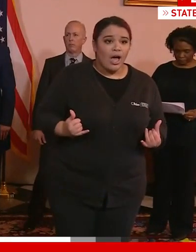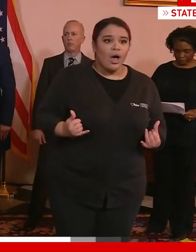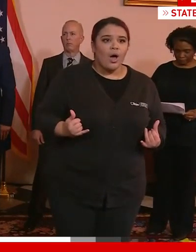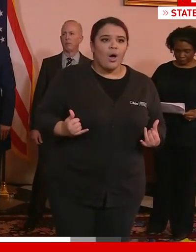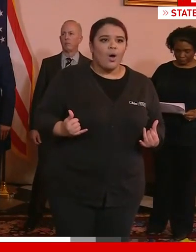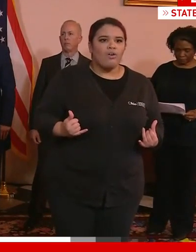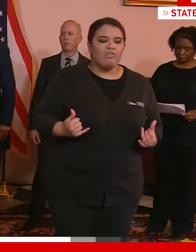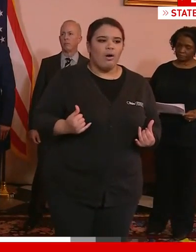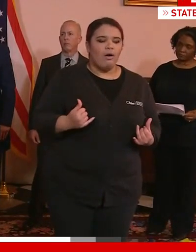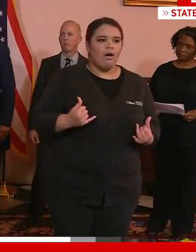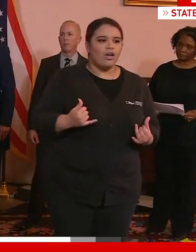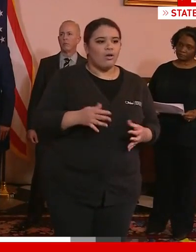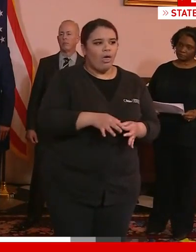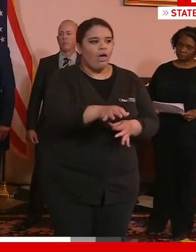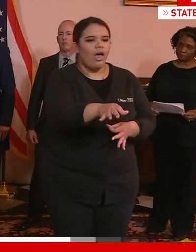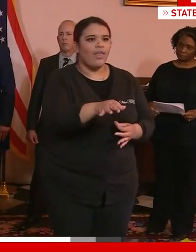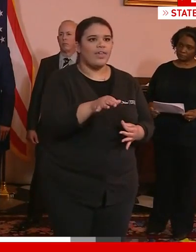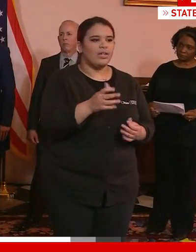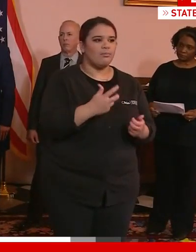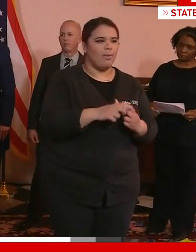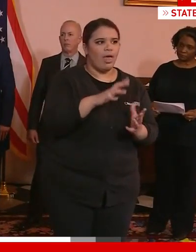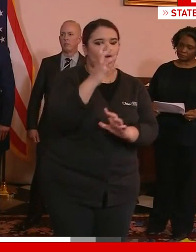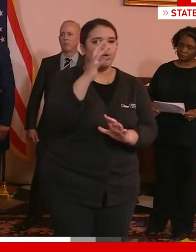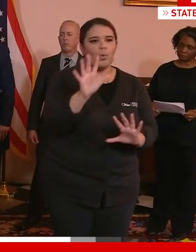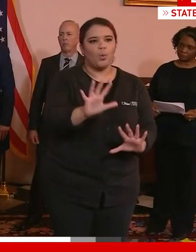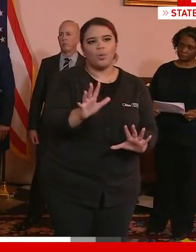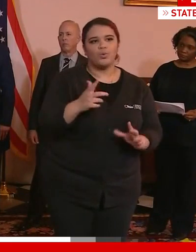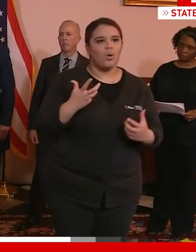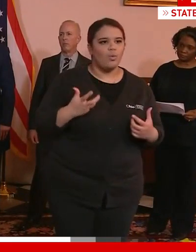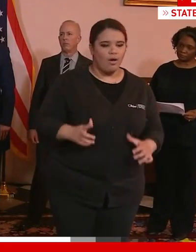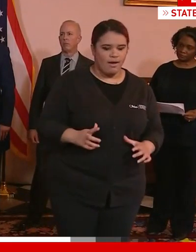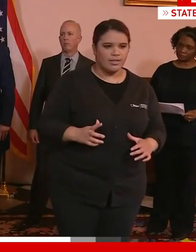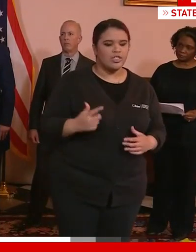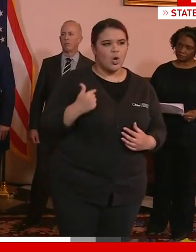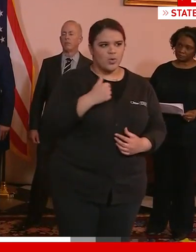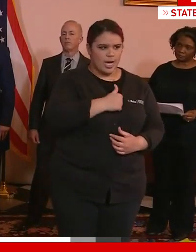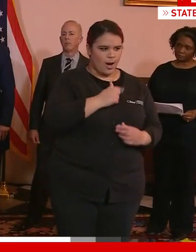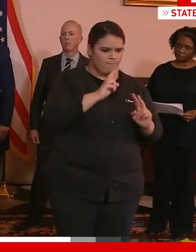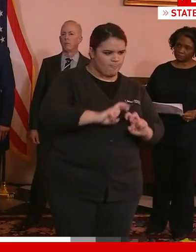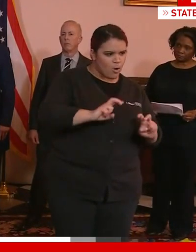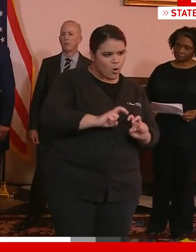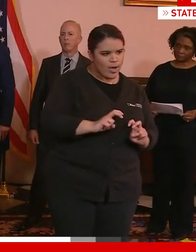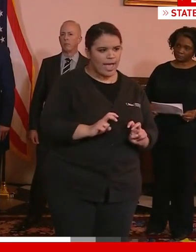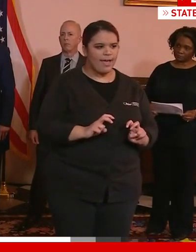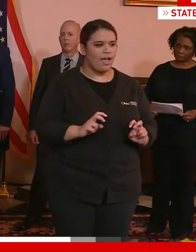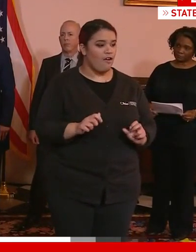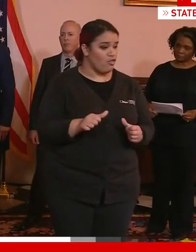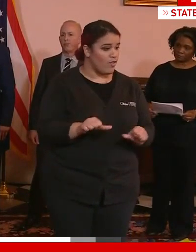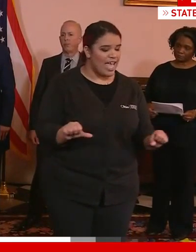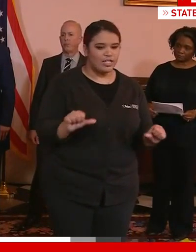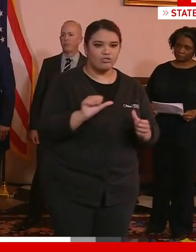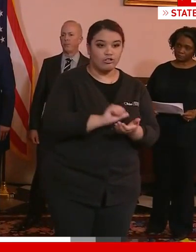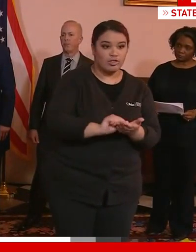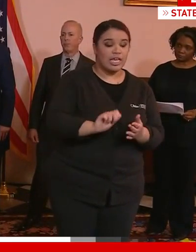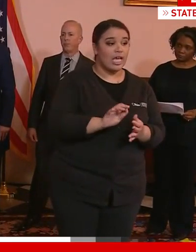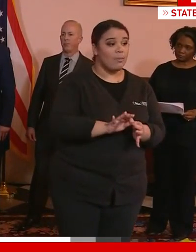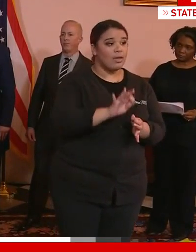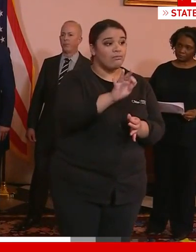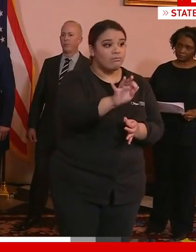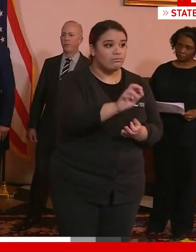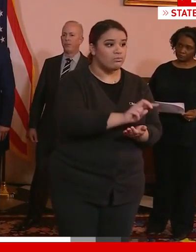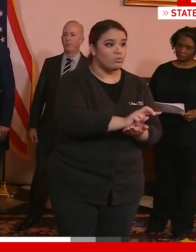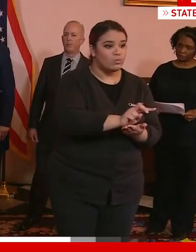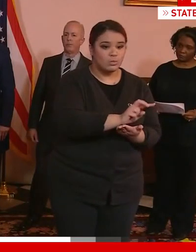so that they could be done 2 weeks, 4 weeks, 6 weeks from now with no harm to the patient. So our group has worked over the